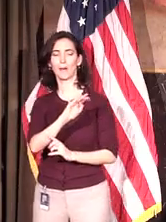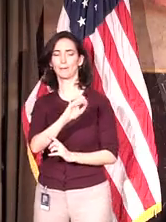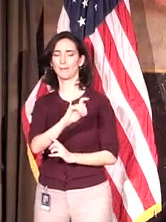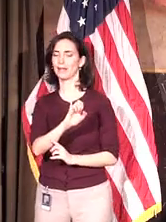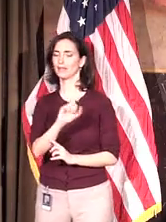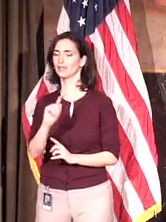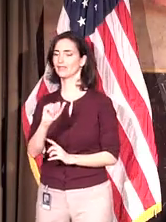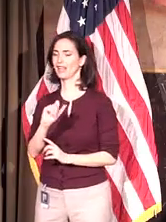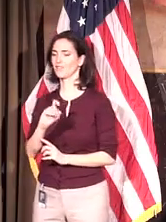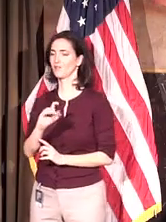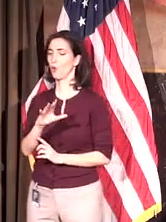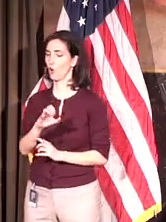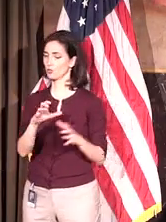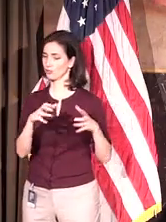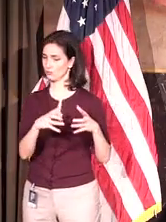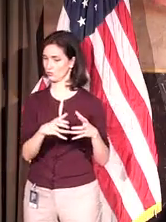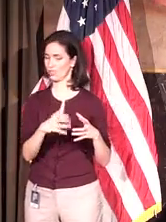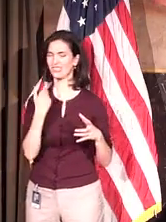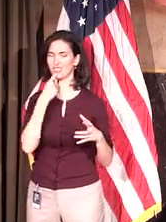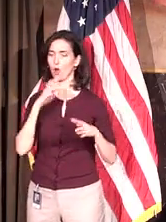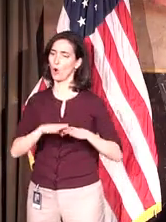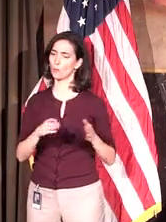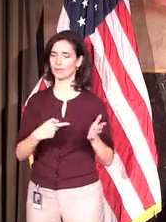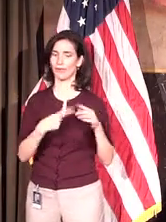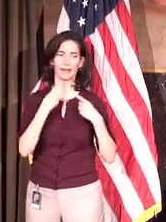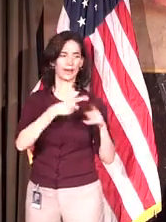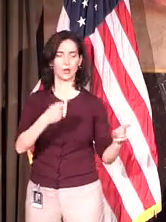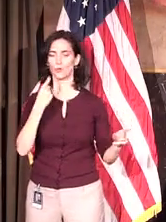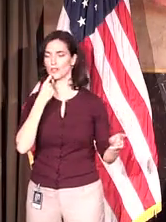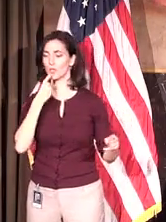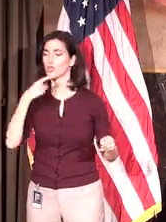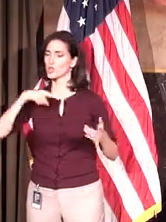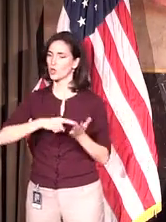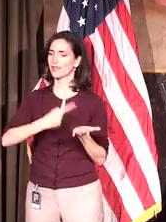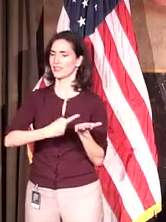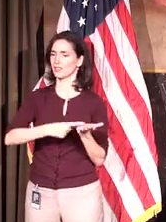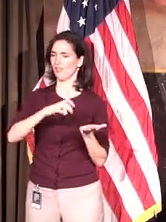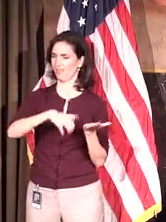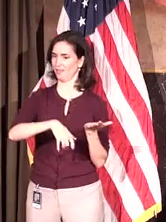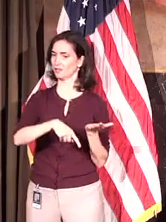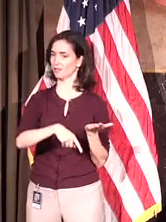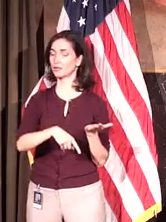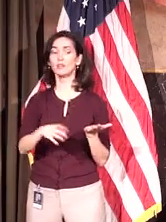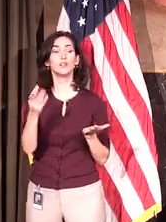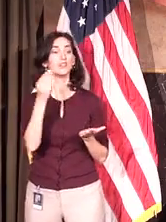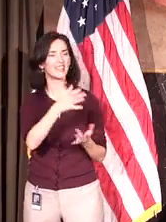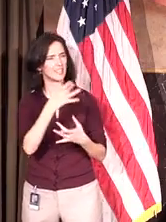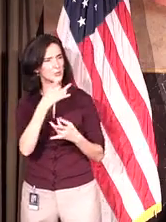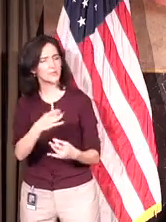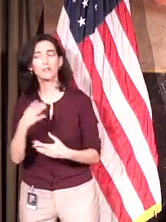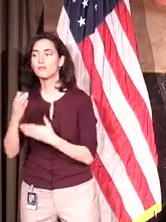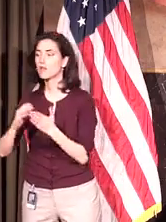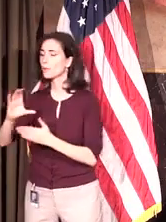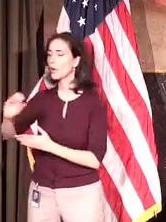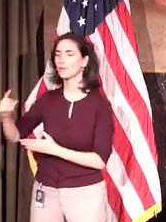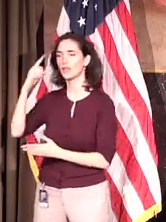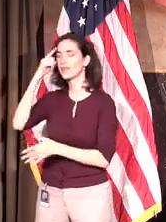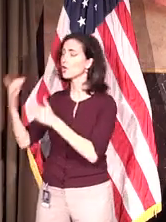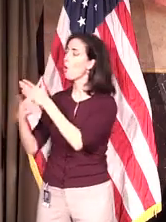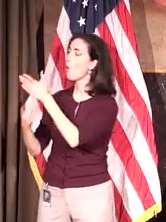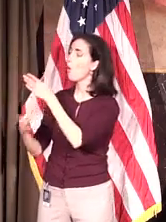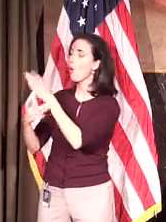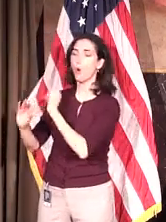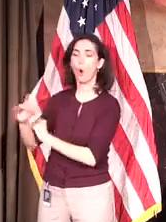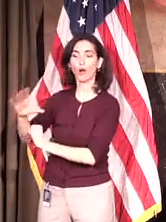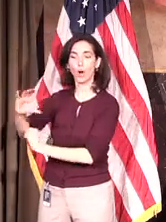unveiled recently to start talking about these things. And it is very interesting that the companies we think of as oil companies are really trying